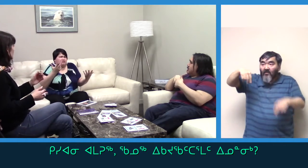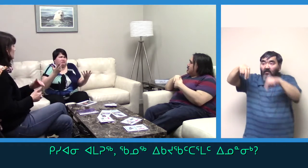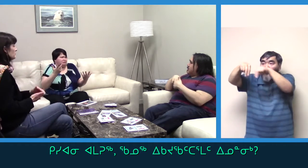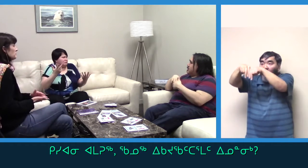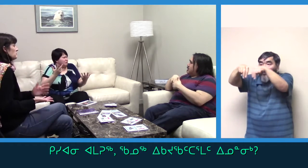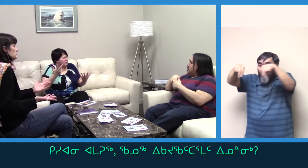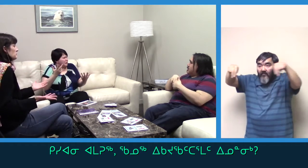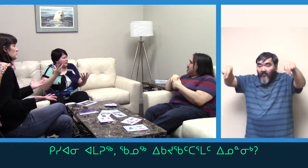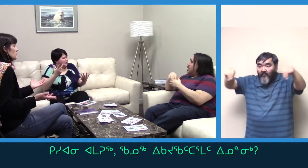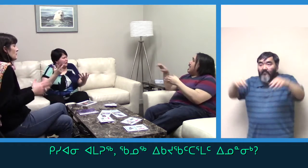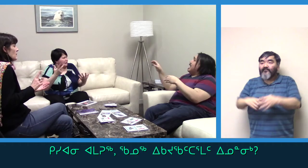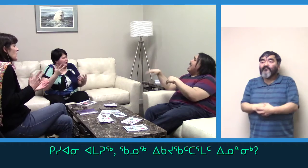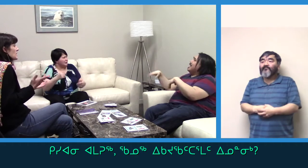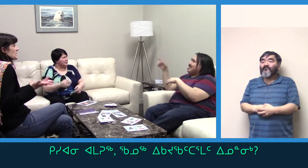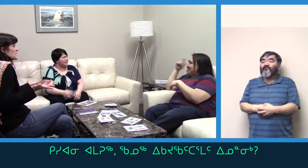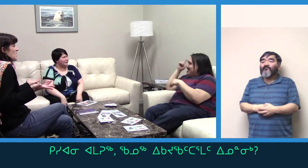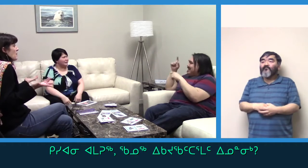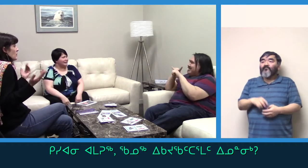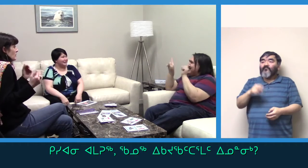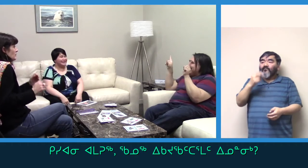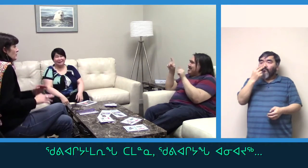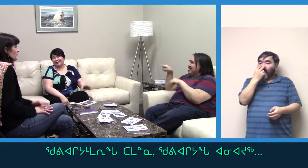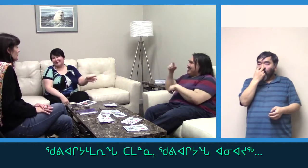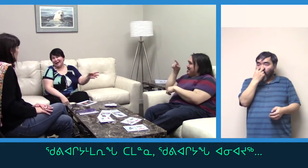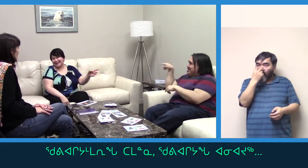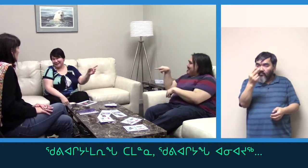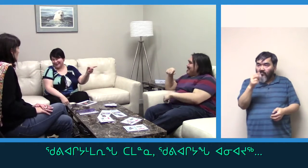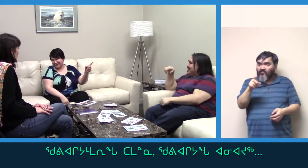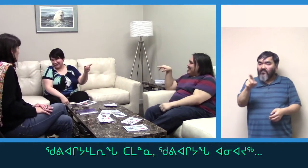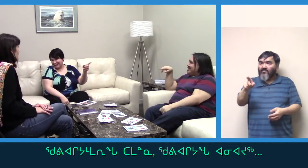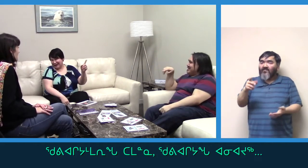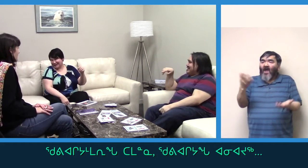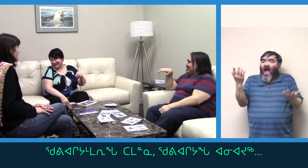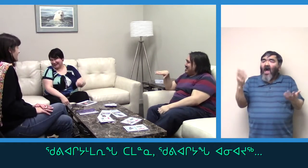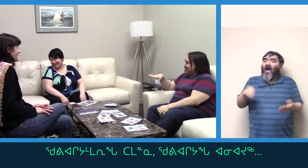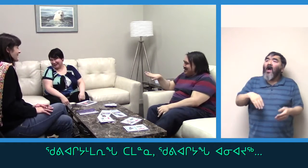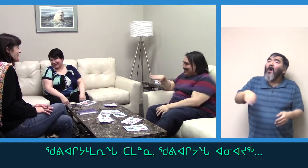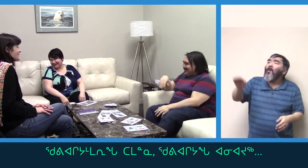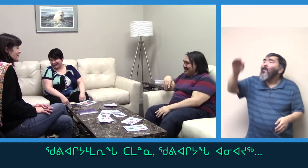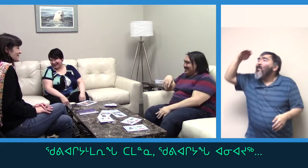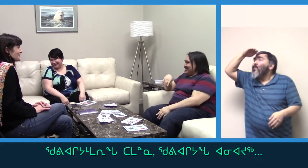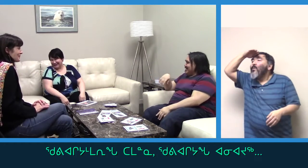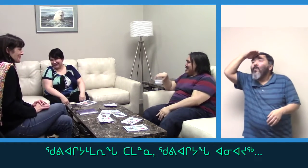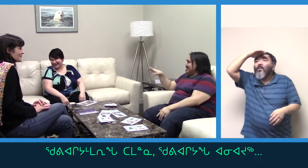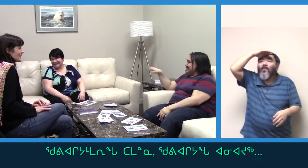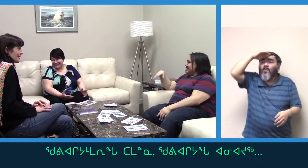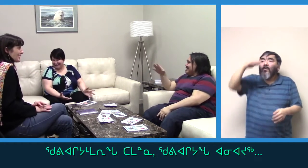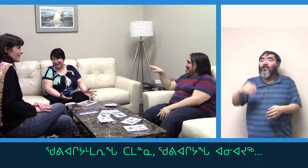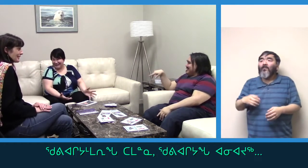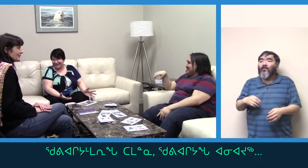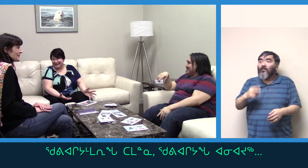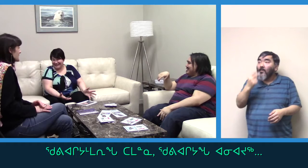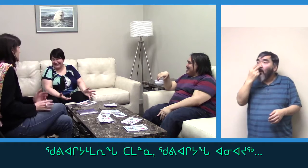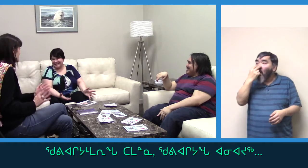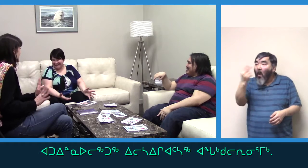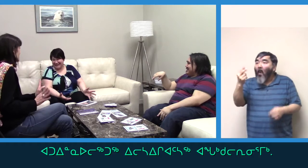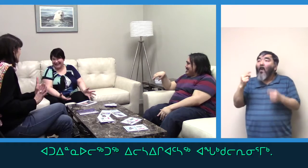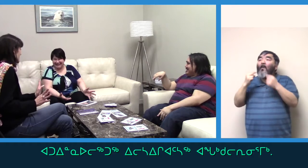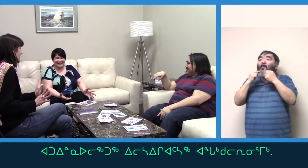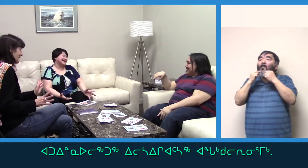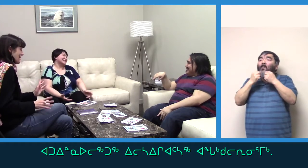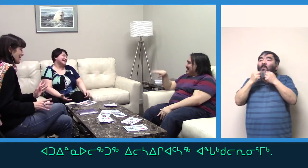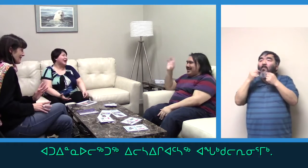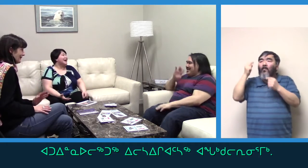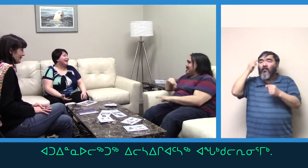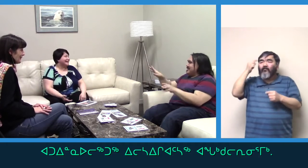example? feel? An example. He's very passionate, so the passion's coming No. out now, right? He's Yeah, I ready know, to this teach is me.